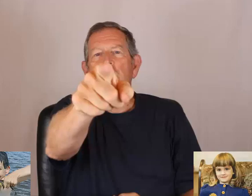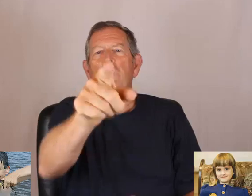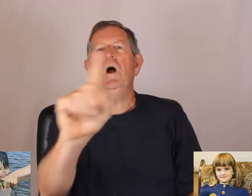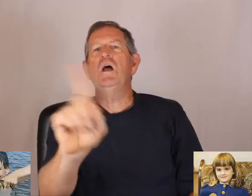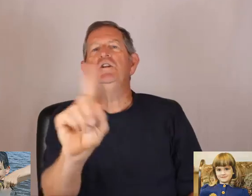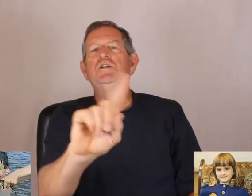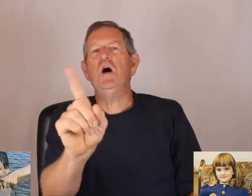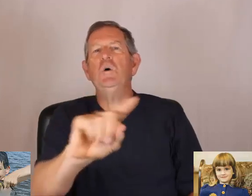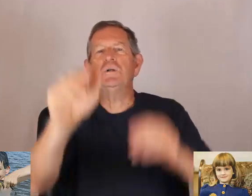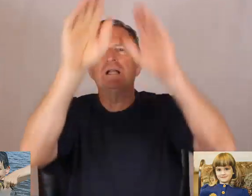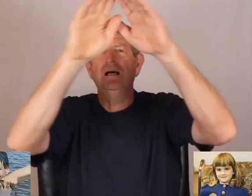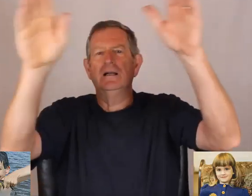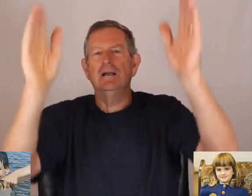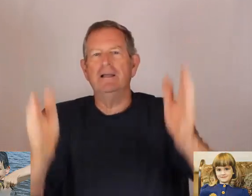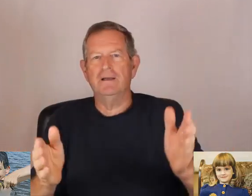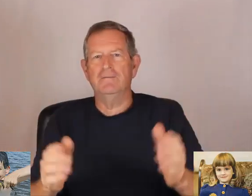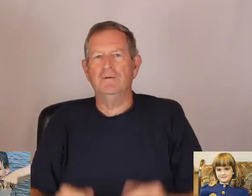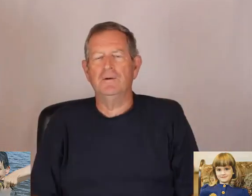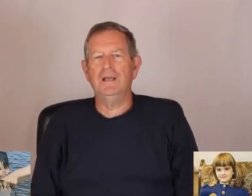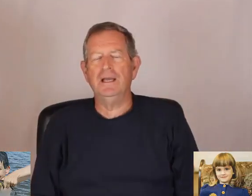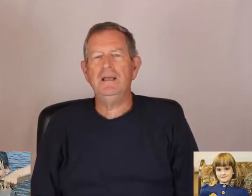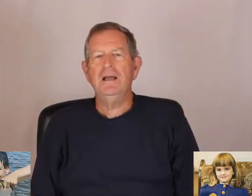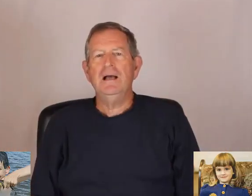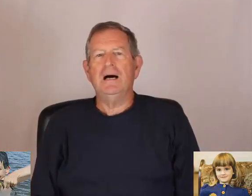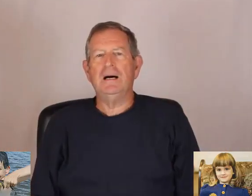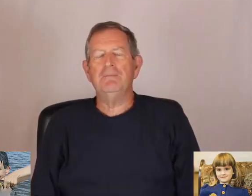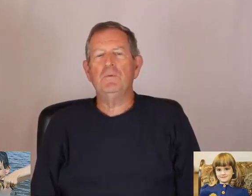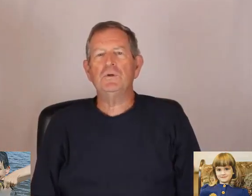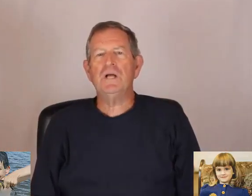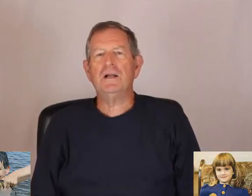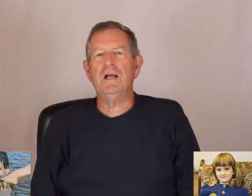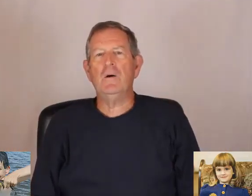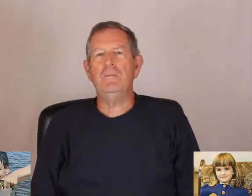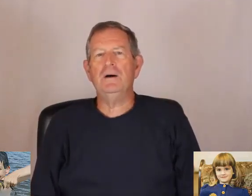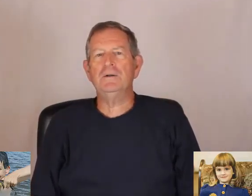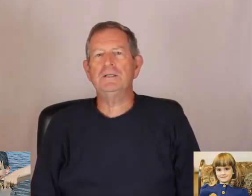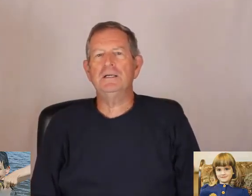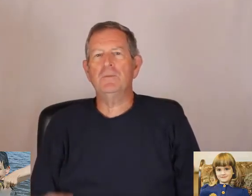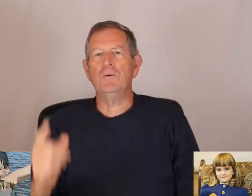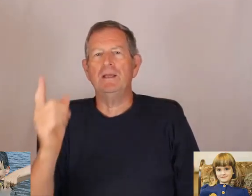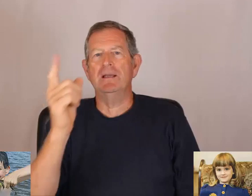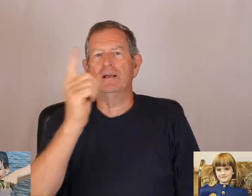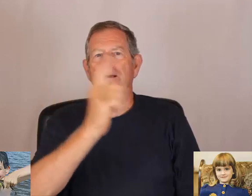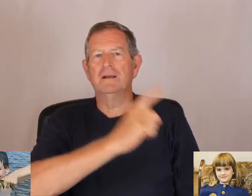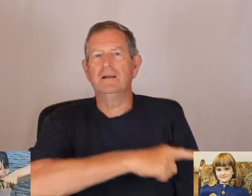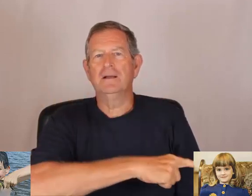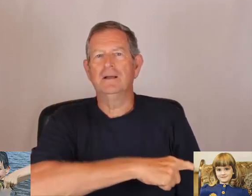You don't live. Okay. We'll talk now about Marie here.